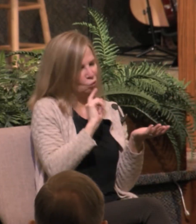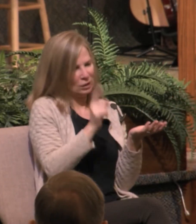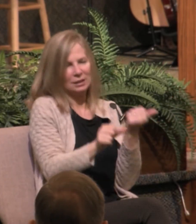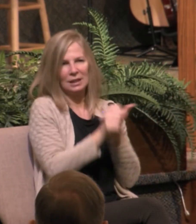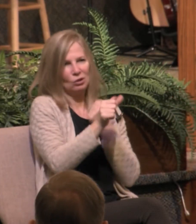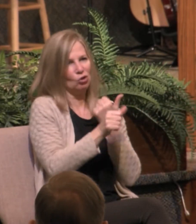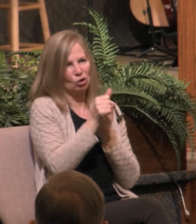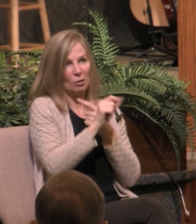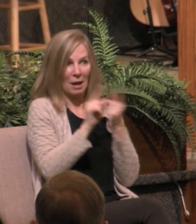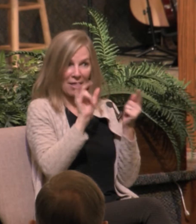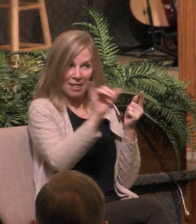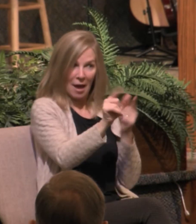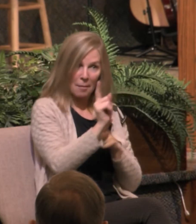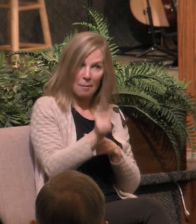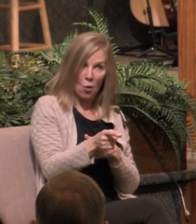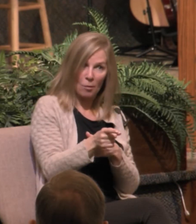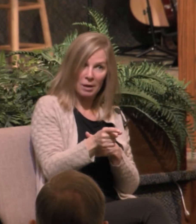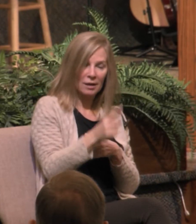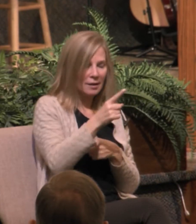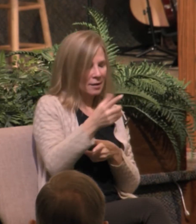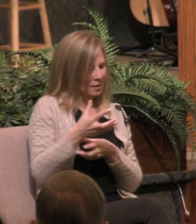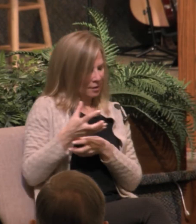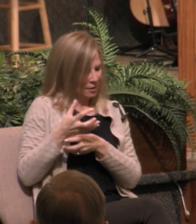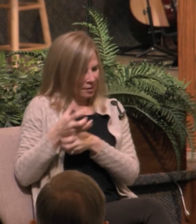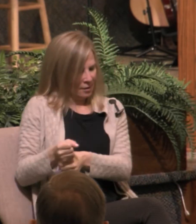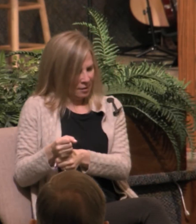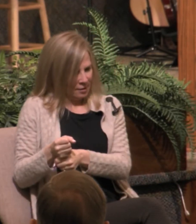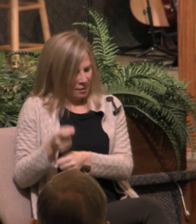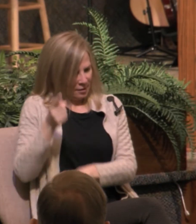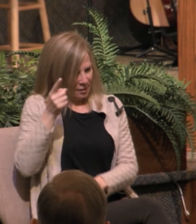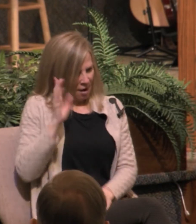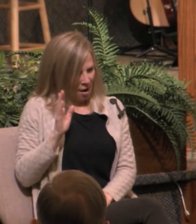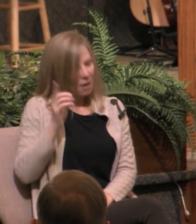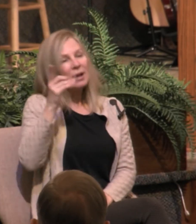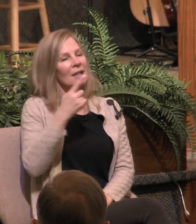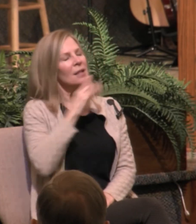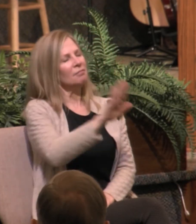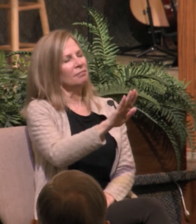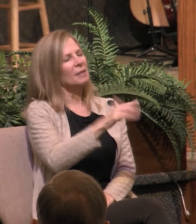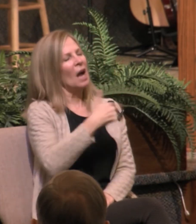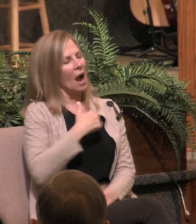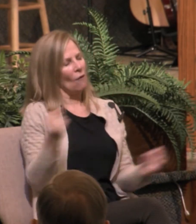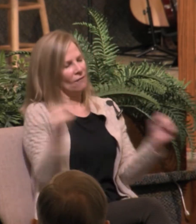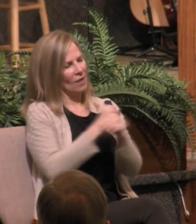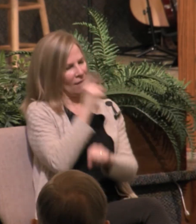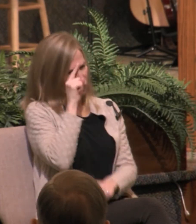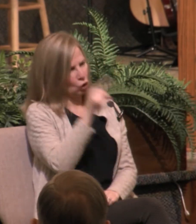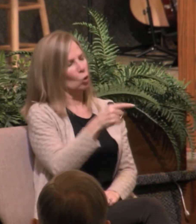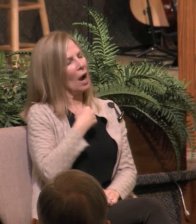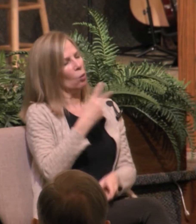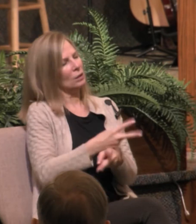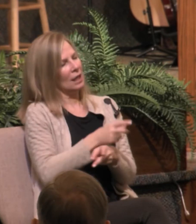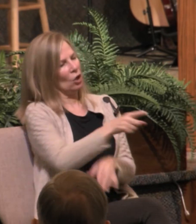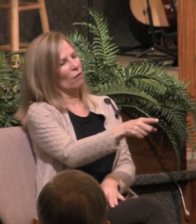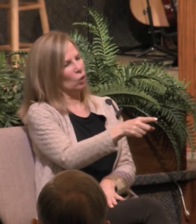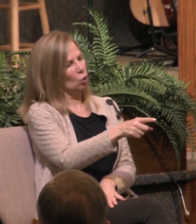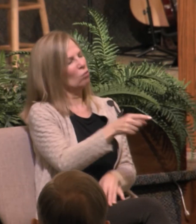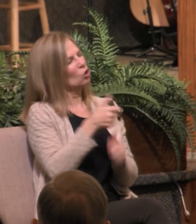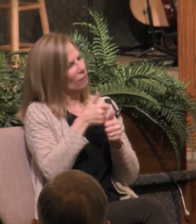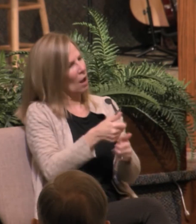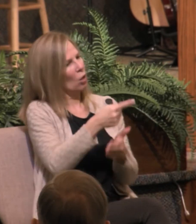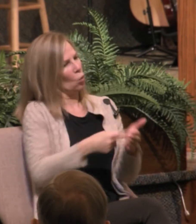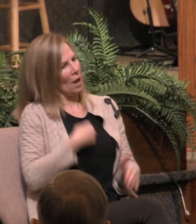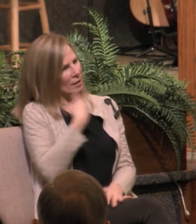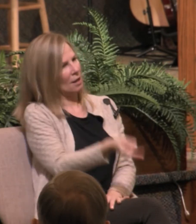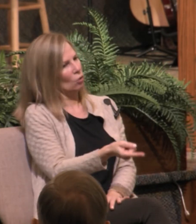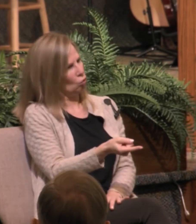But at that moment, they trusted God. God said, "I'll fight for you. I'll take care of you. You just do what I